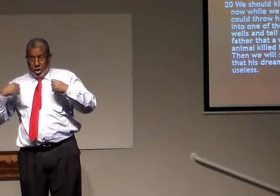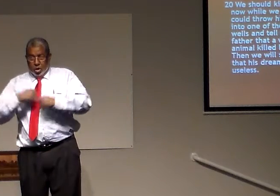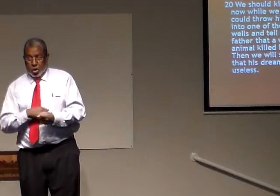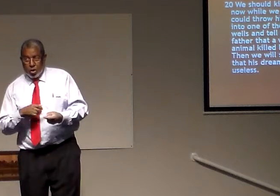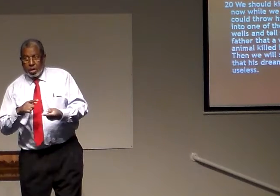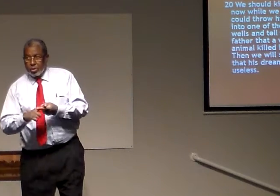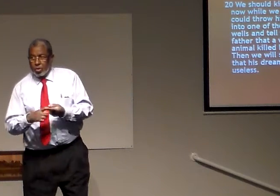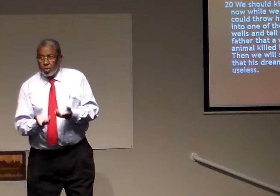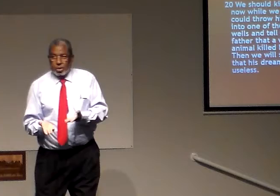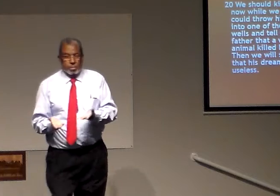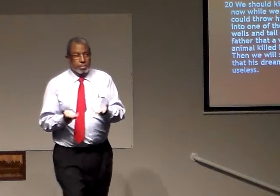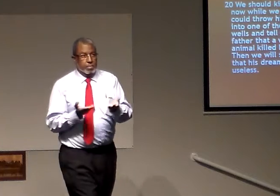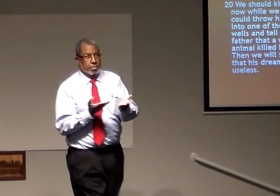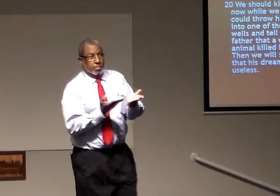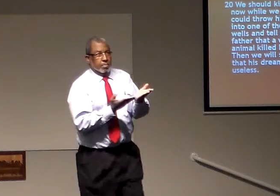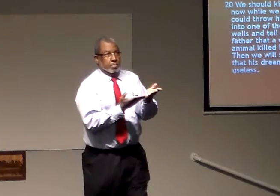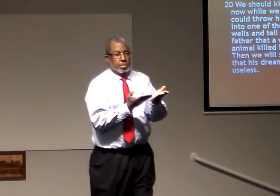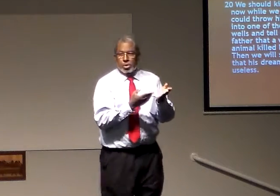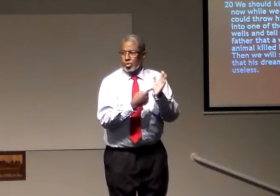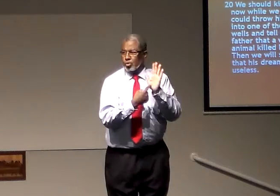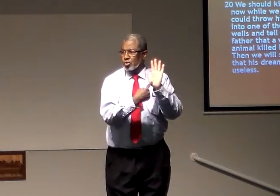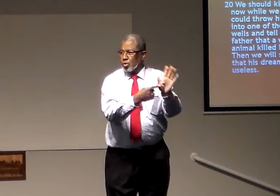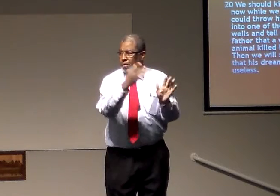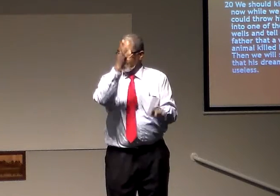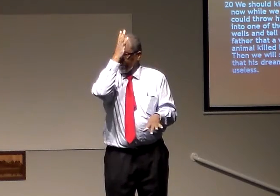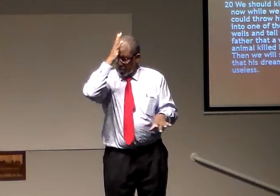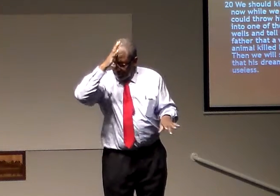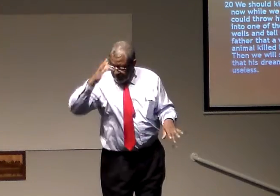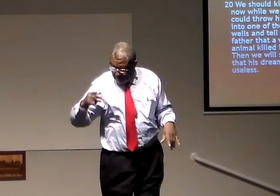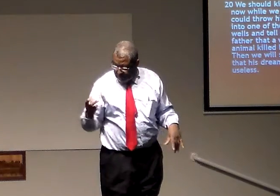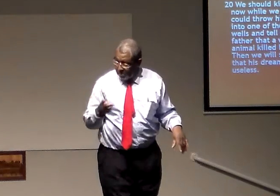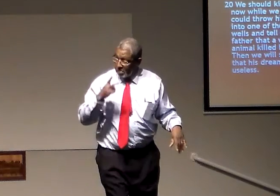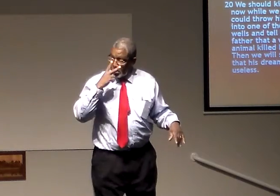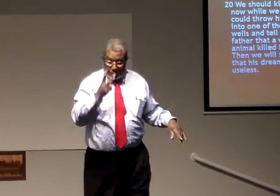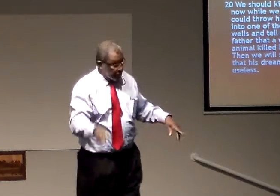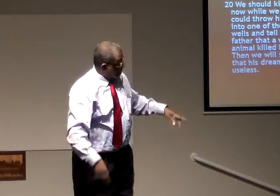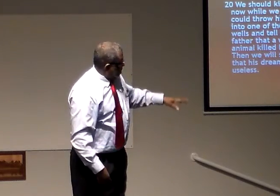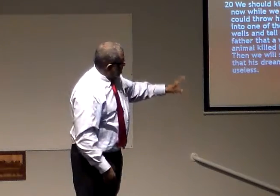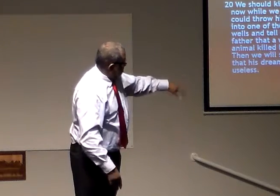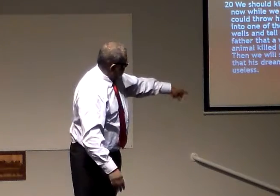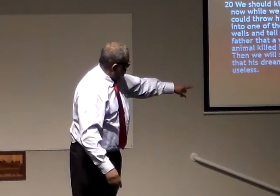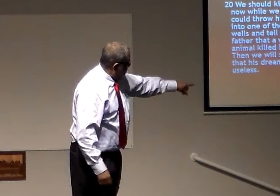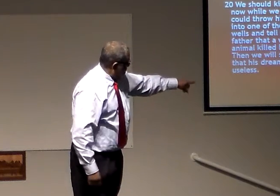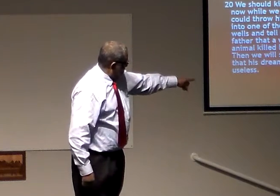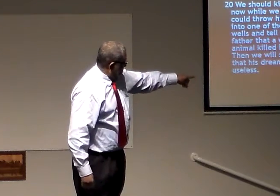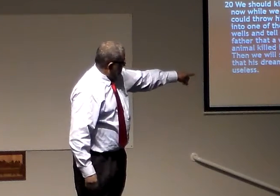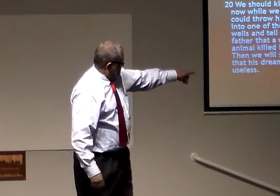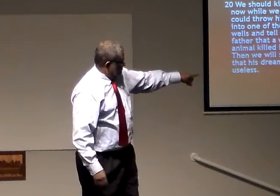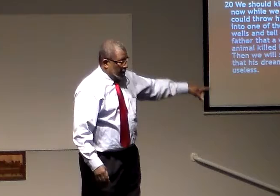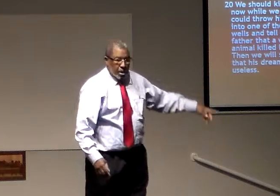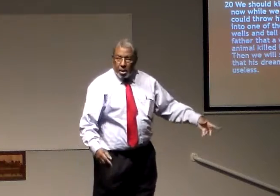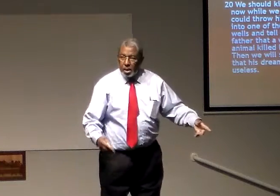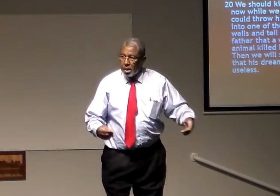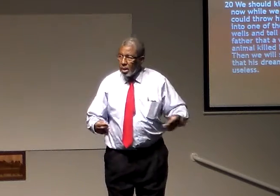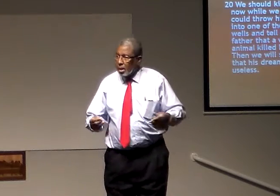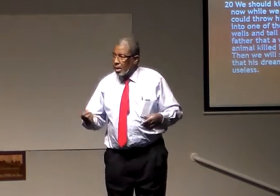And use that coat to take it to their father. And as you can see, down at the bottom,